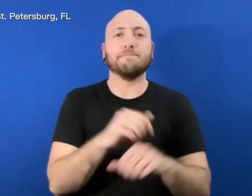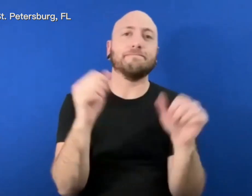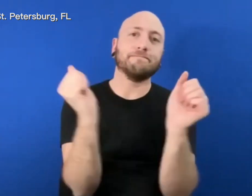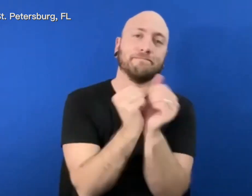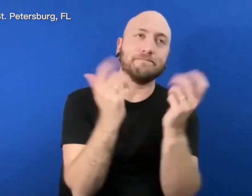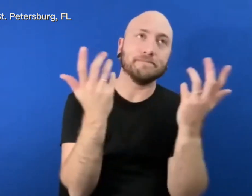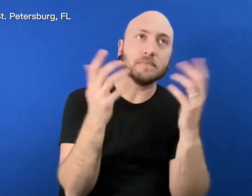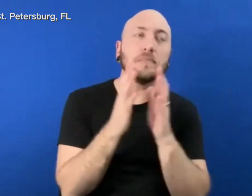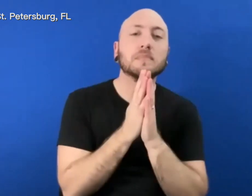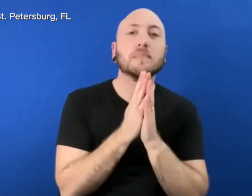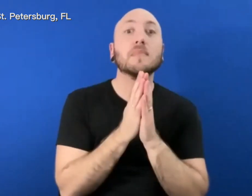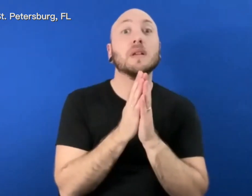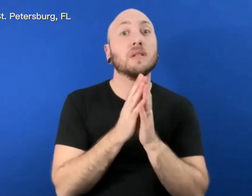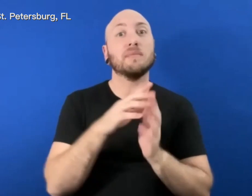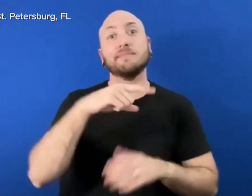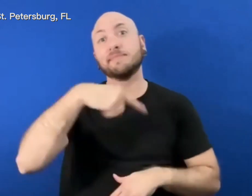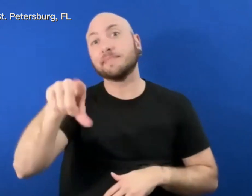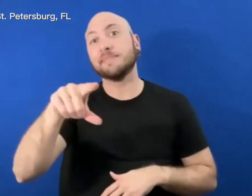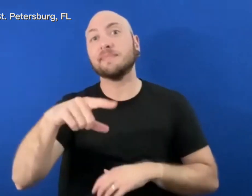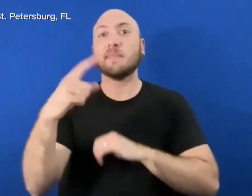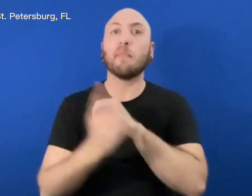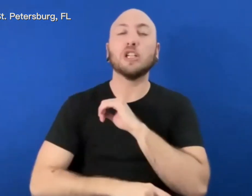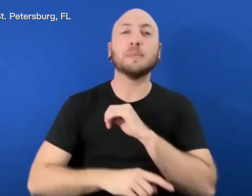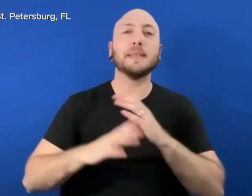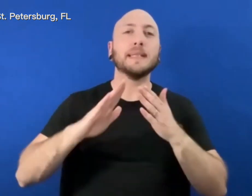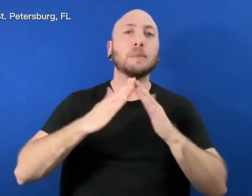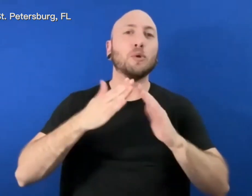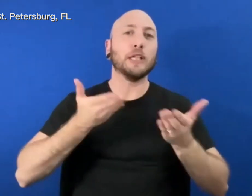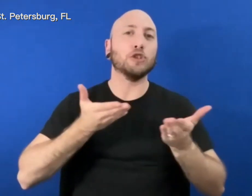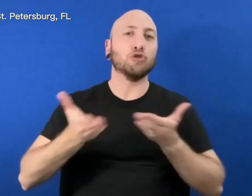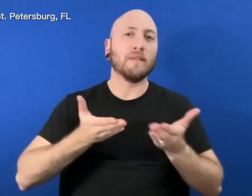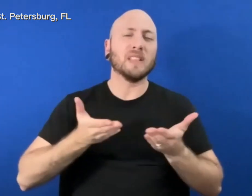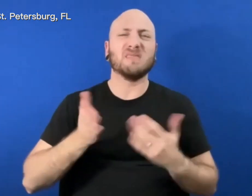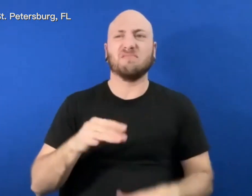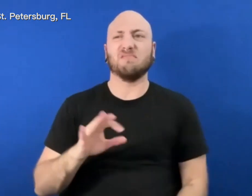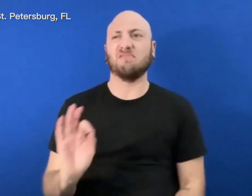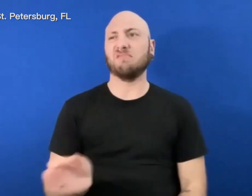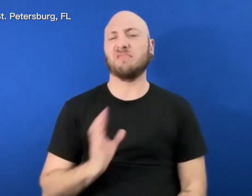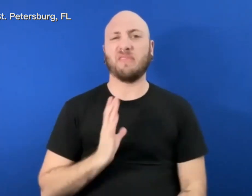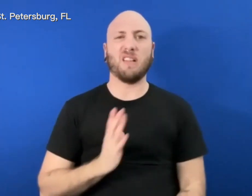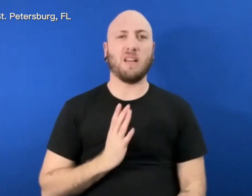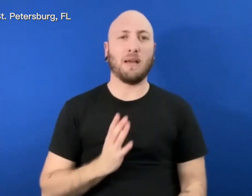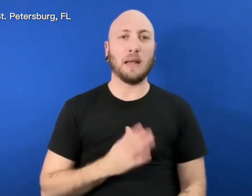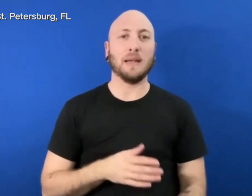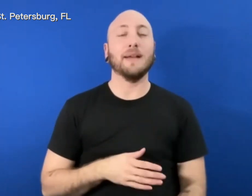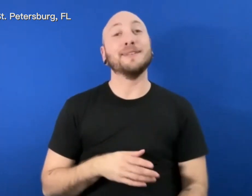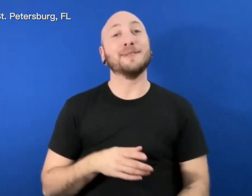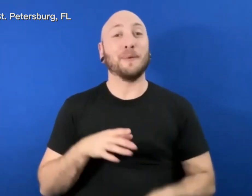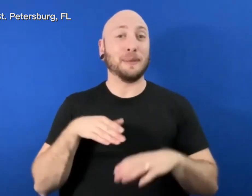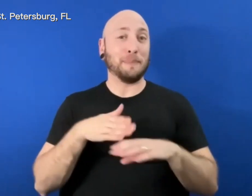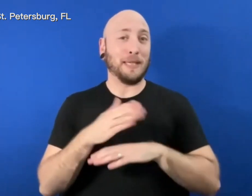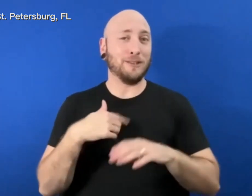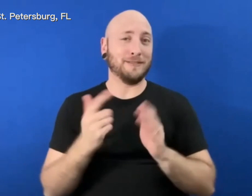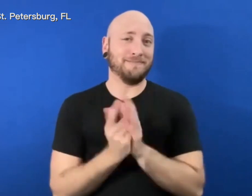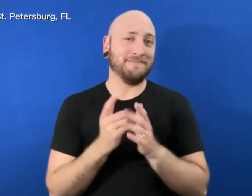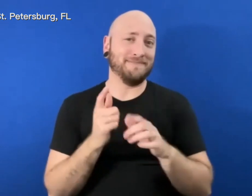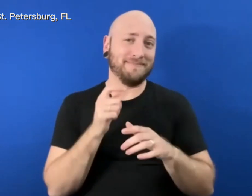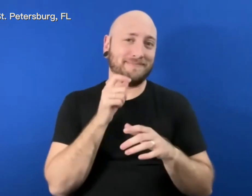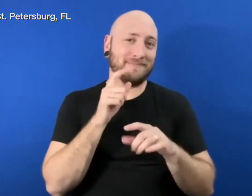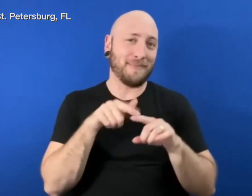do community service. It wasn't a big deal, whatever. Got trespassed from the beach. And then when I was